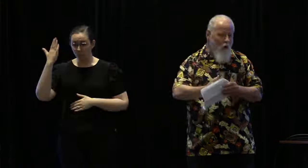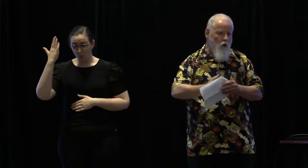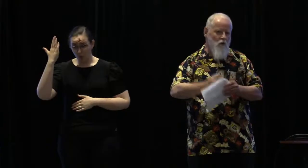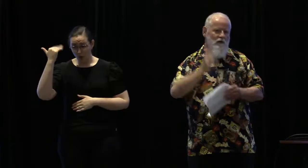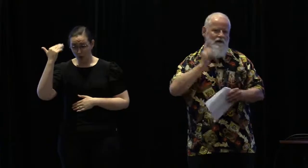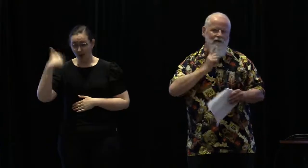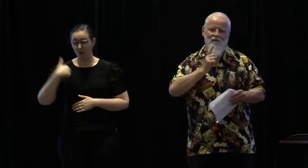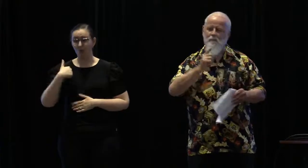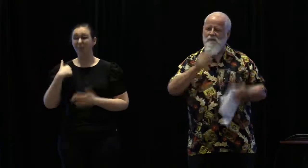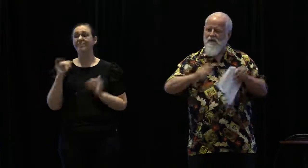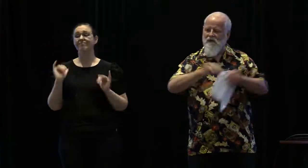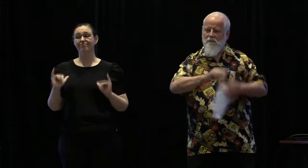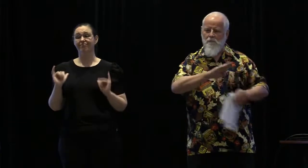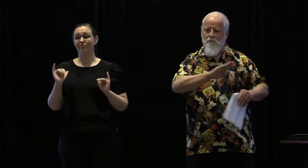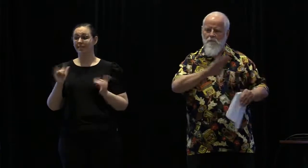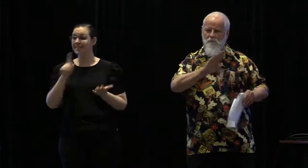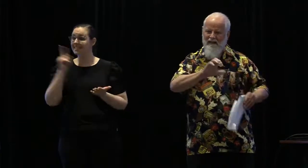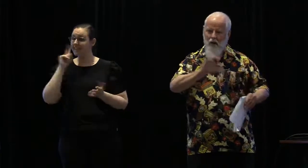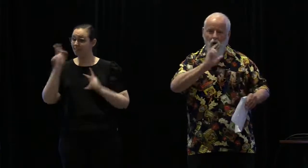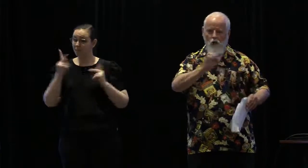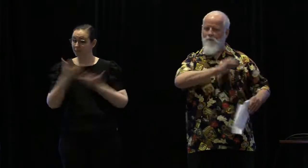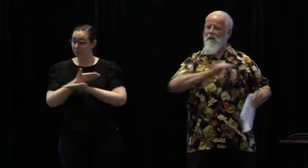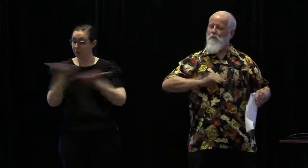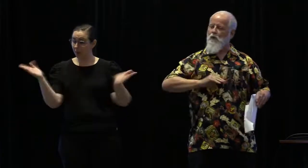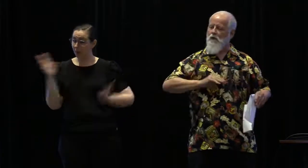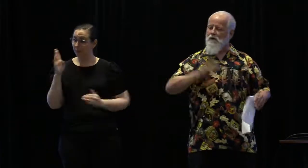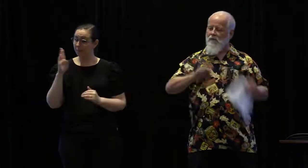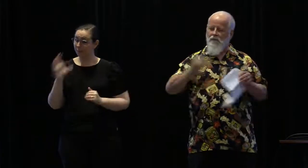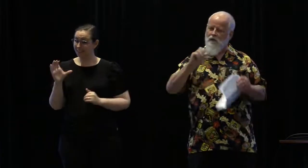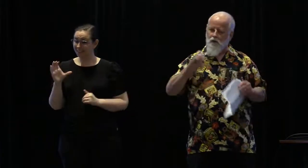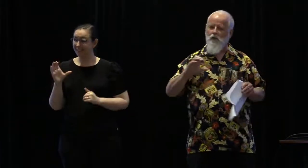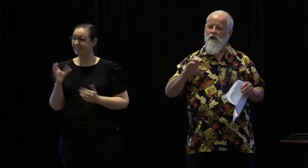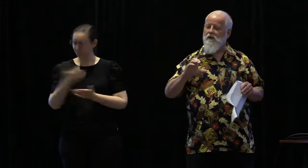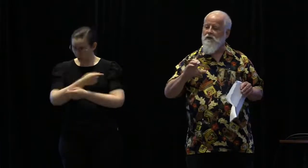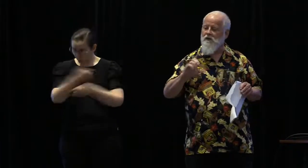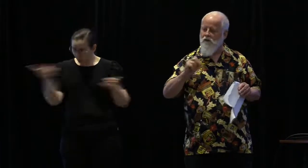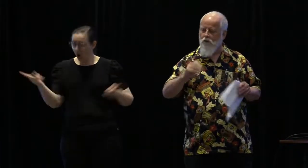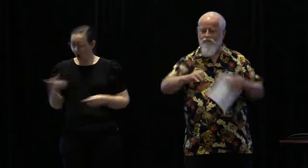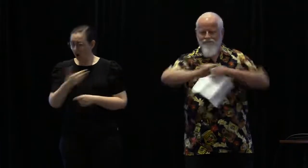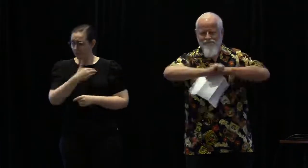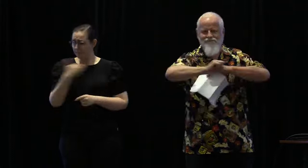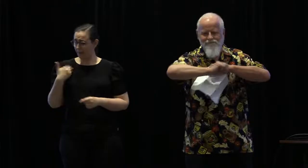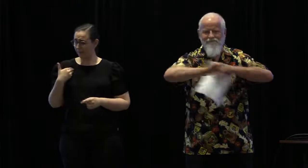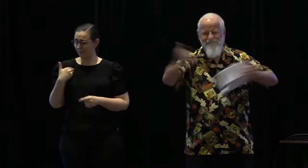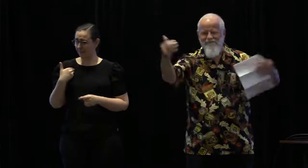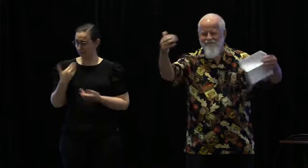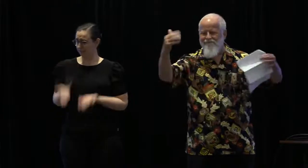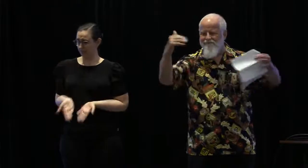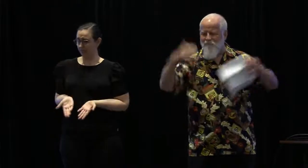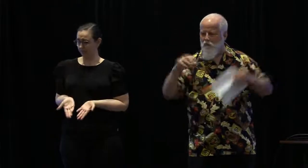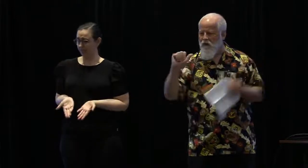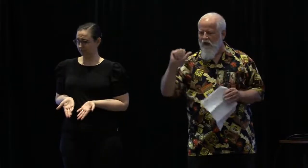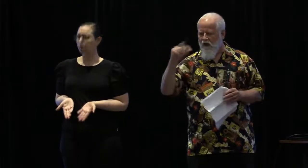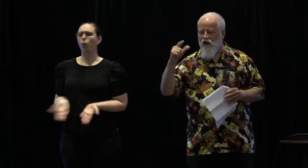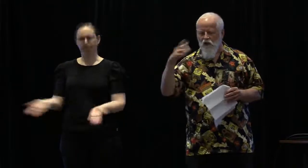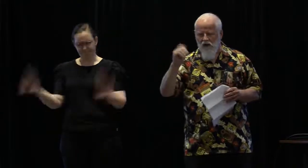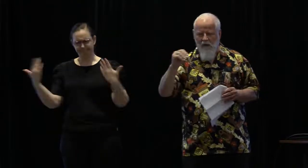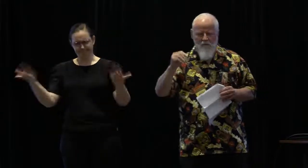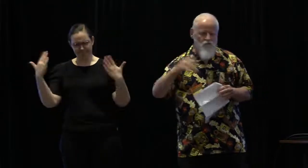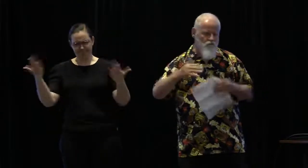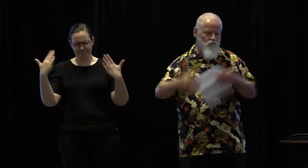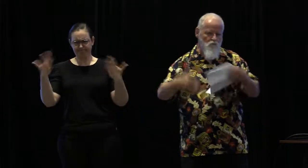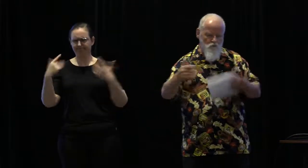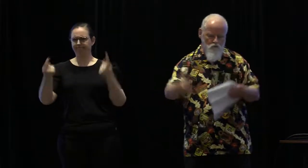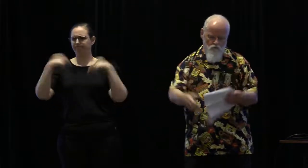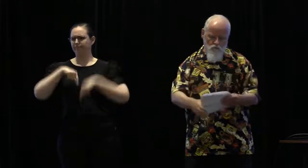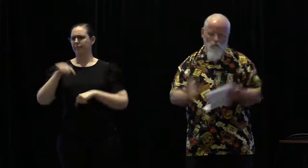broad plea to the community for all deaf persons in British Columbia, regardless, to come to